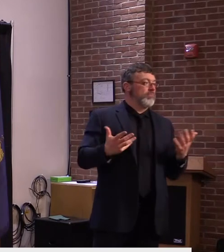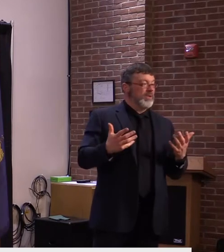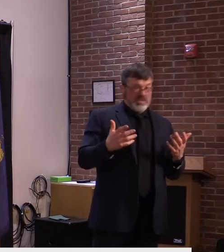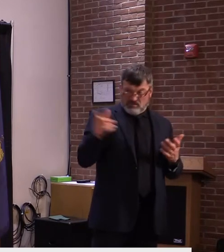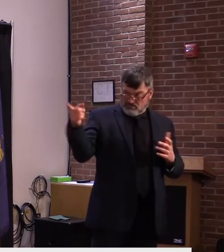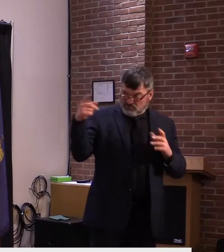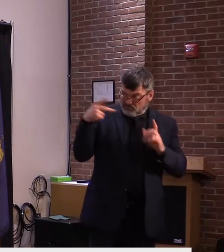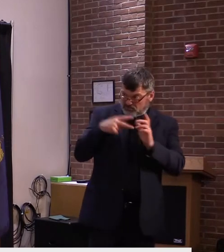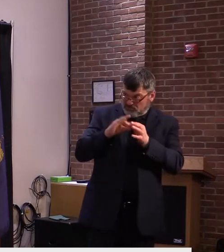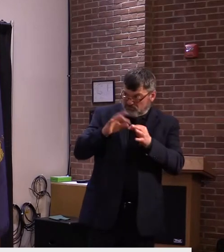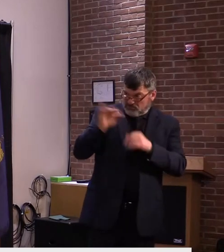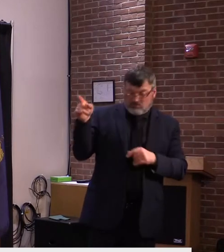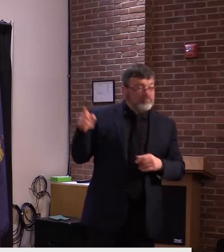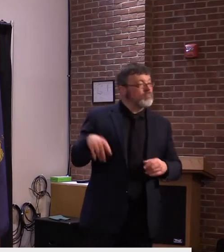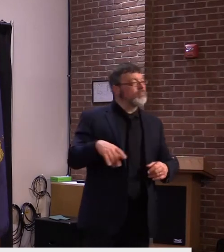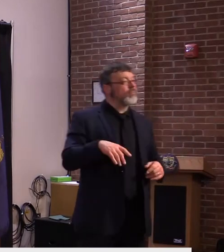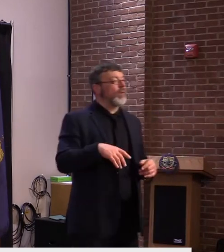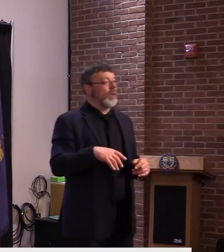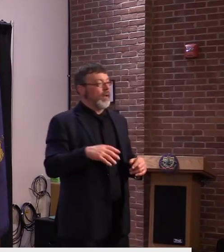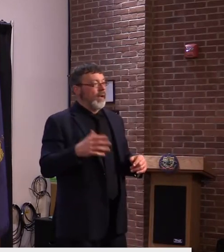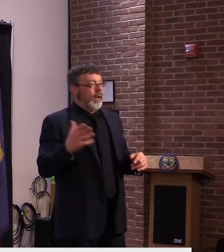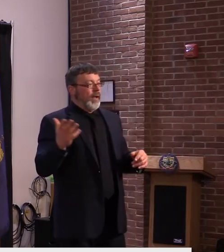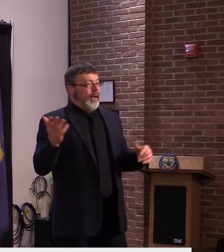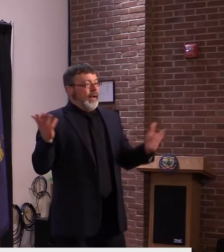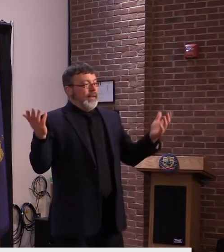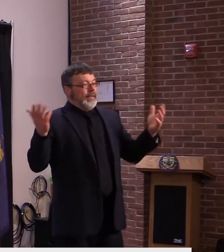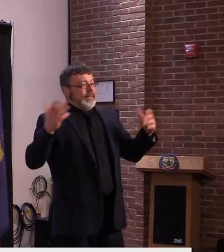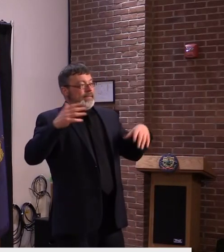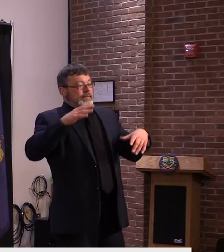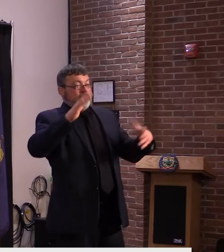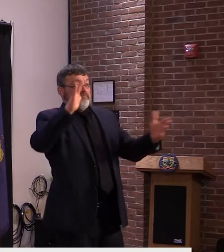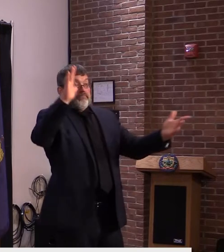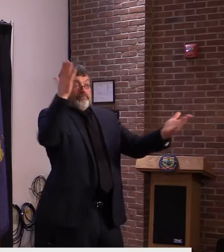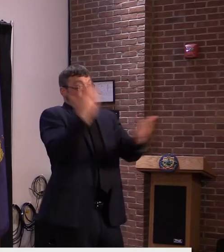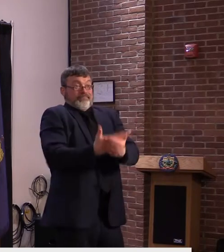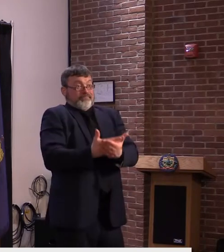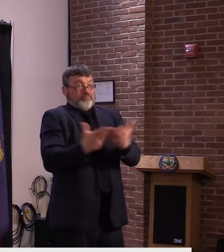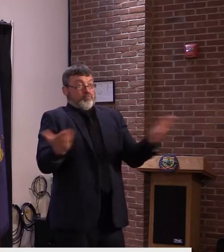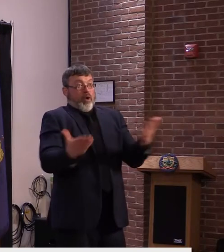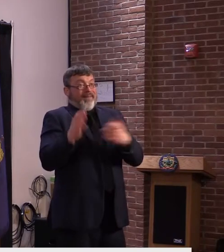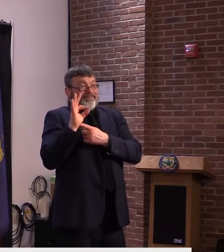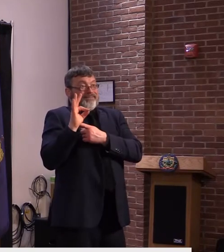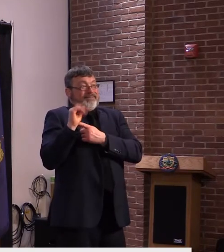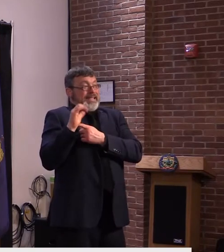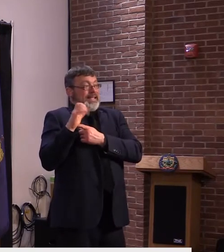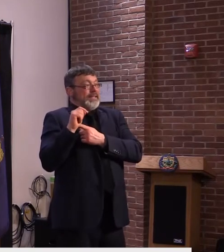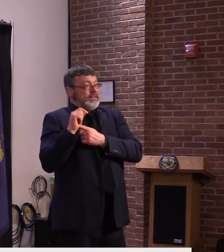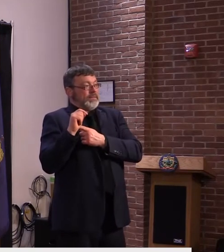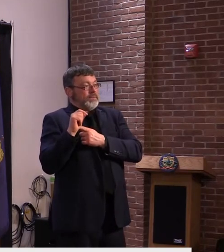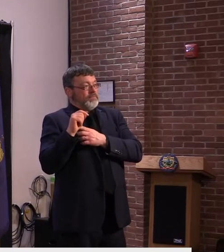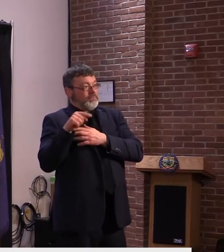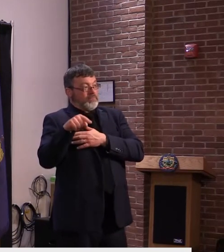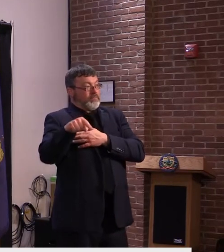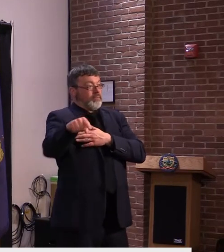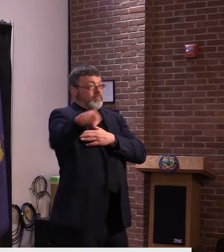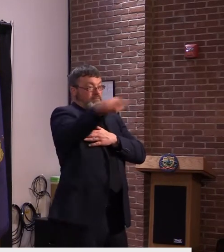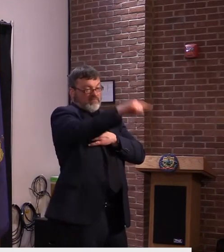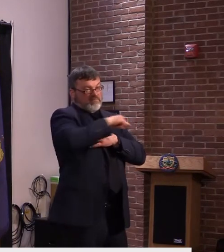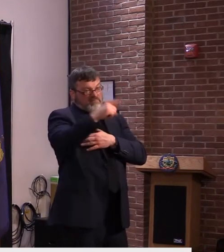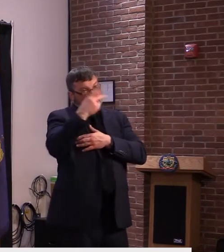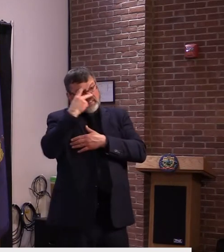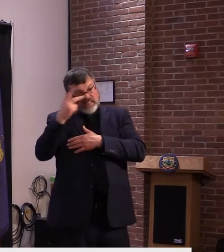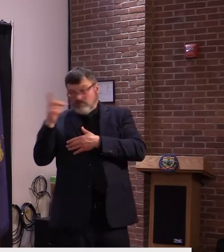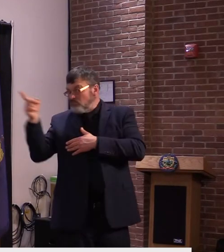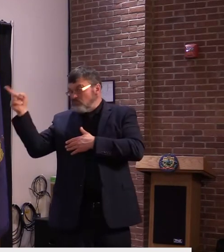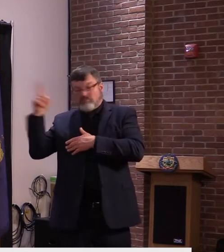Sure. I mean, the fact of the matter is, though we have less people stepping up to the plate every week, we have people stepping up to the plate